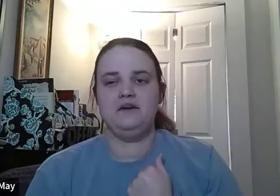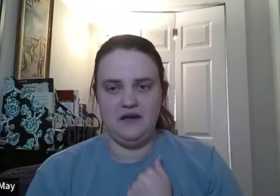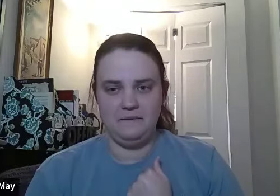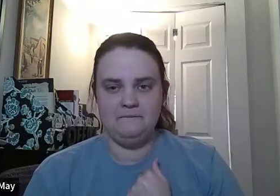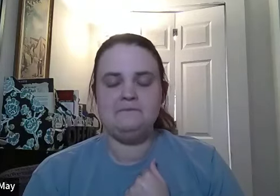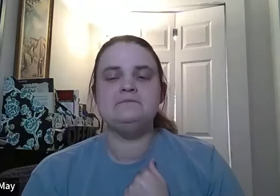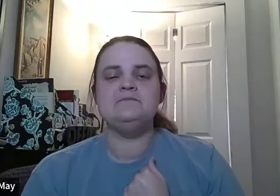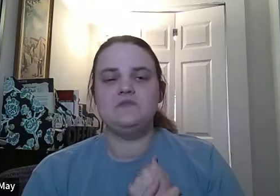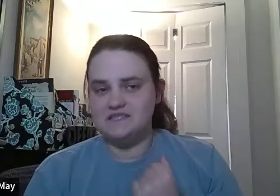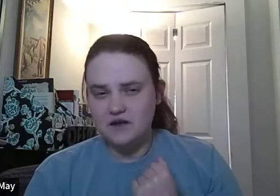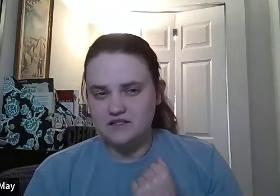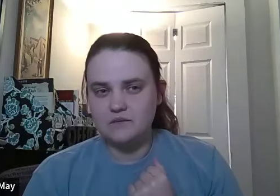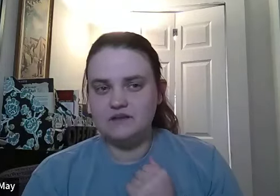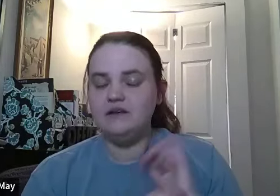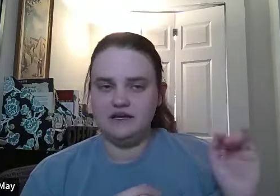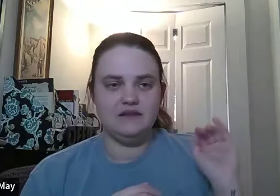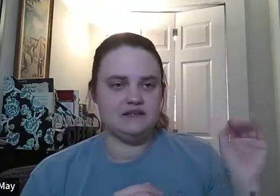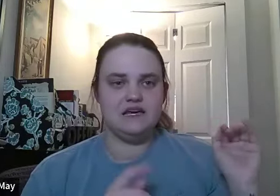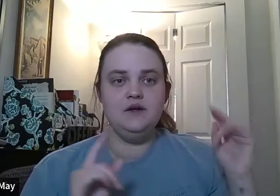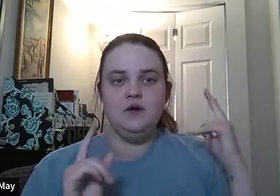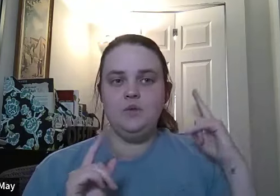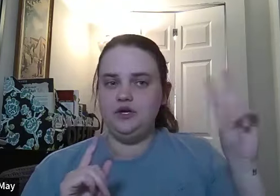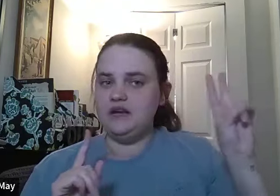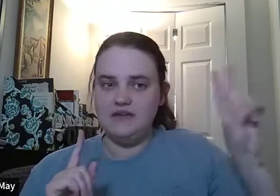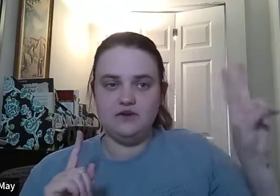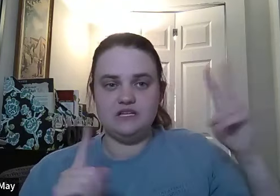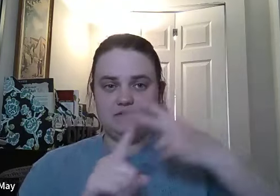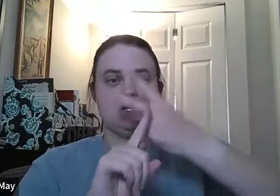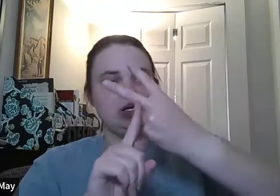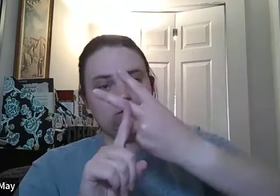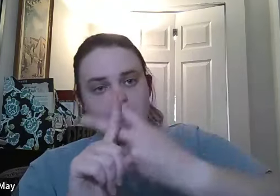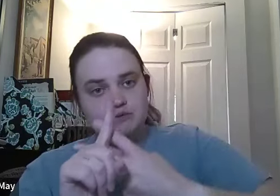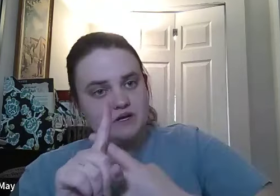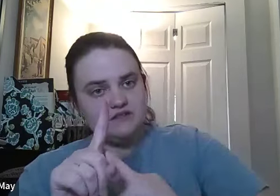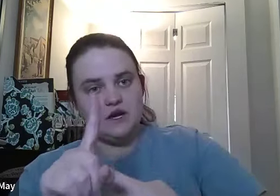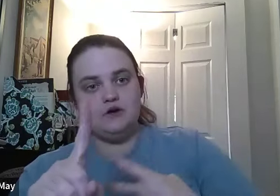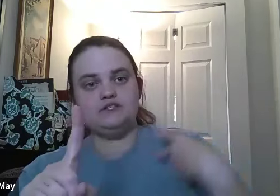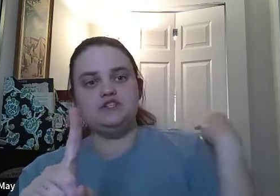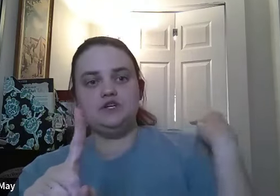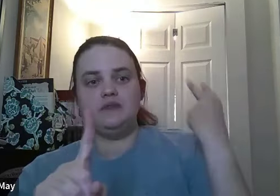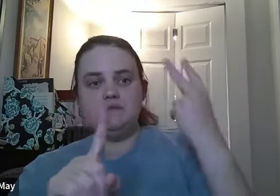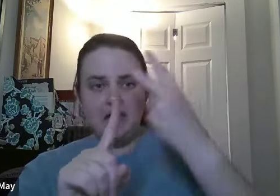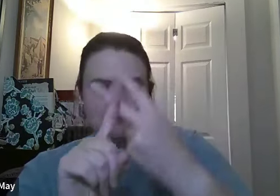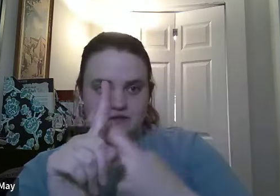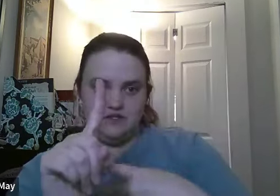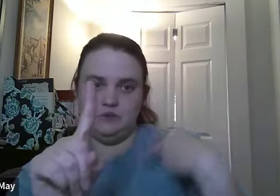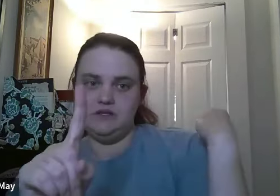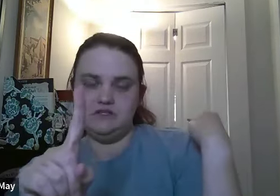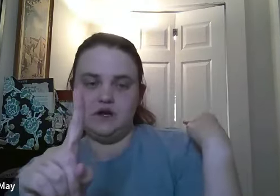Okay. This is also one, again, like I said, where you can add those, like you were talking about 2 months ago, it's 2 and then back, but 2 months